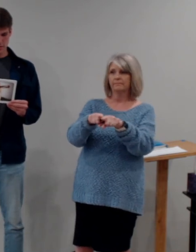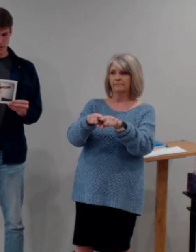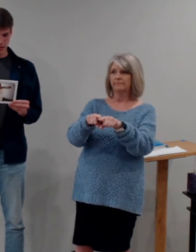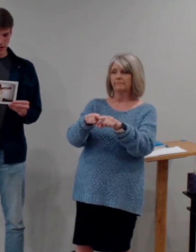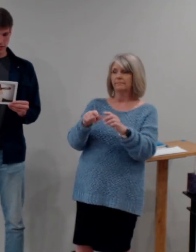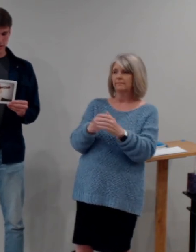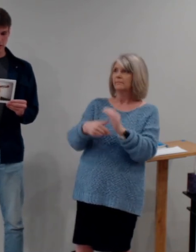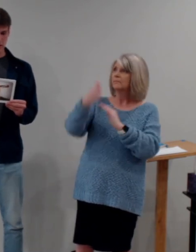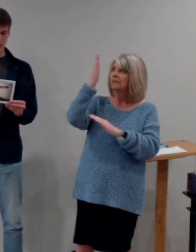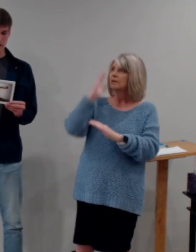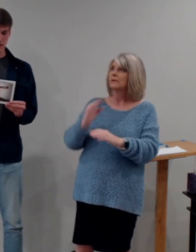God give Jesus.